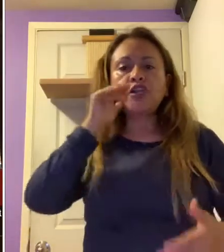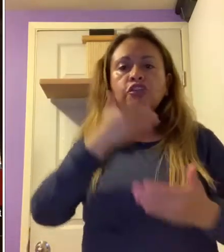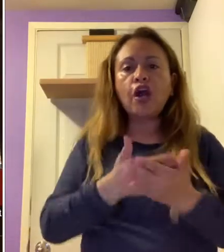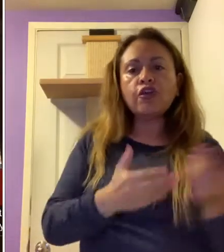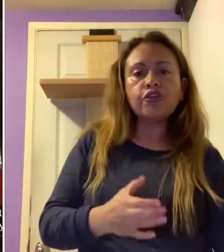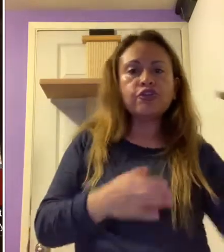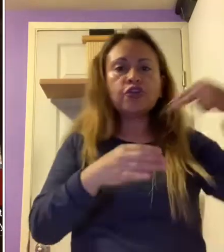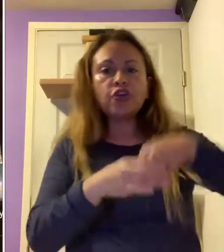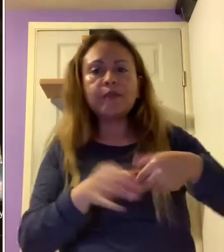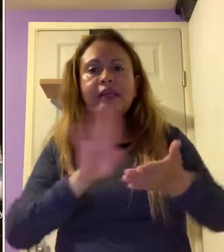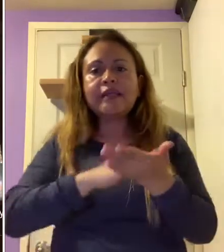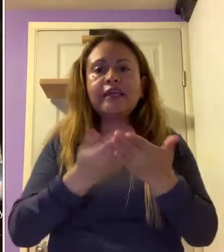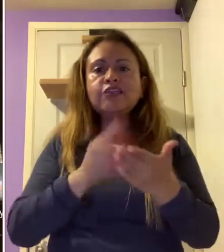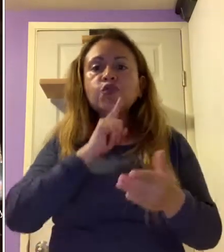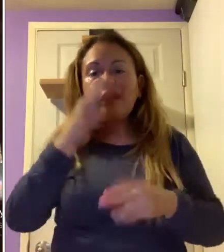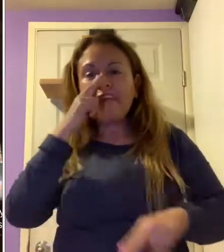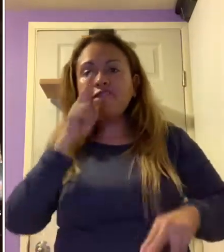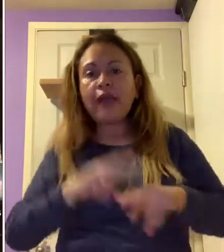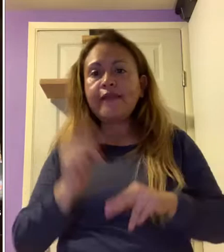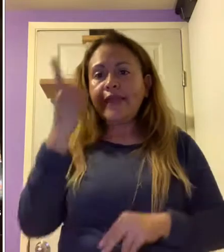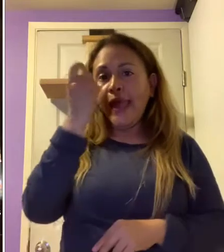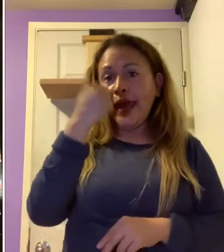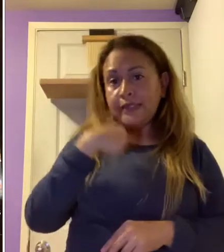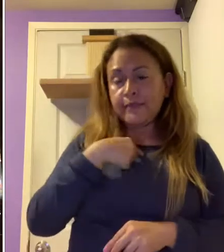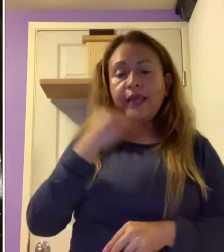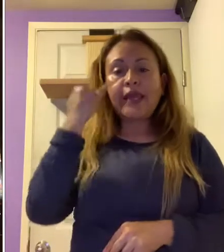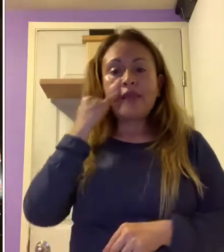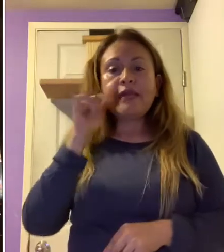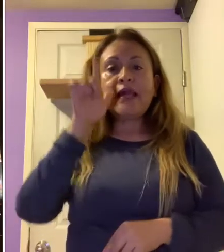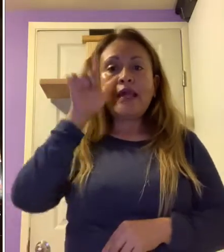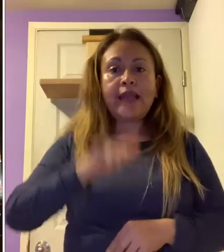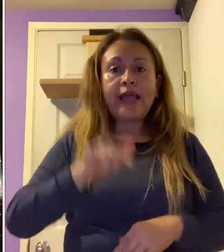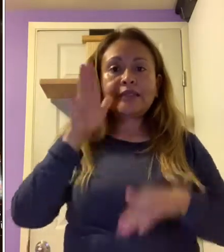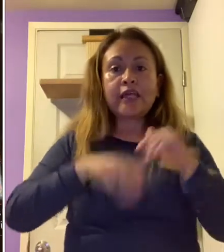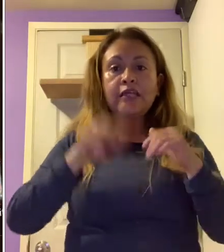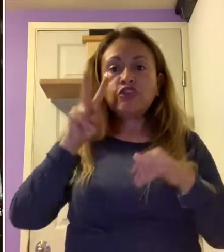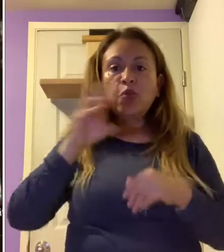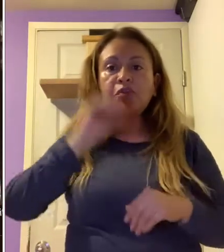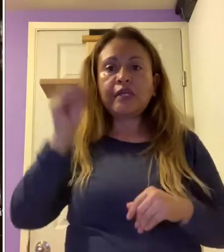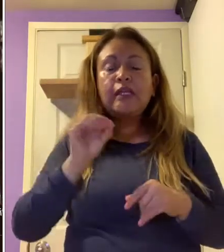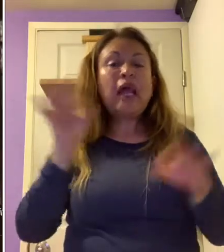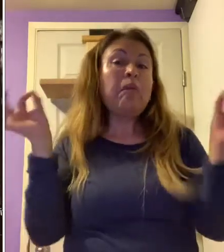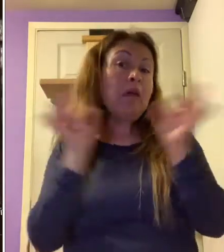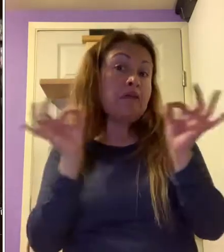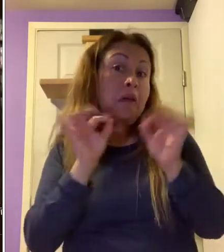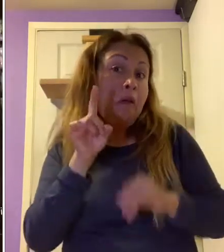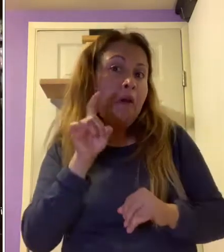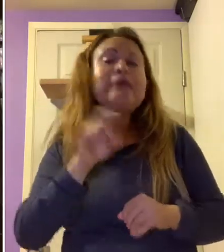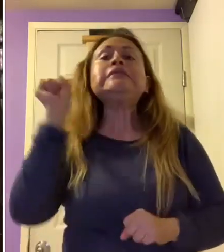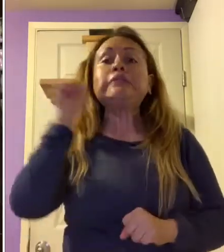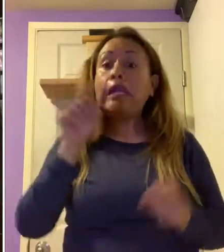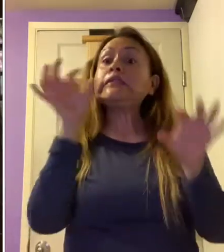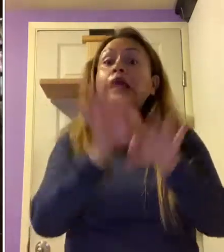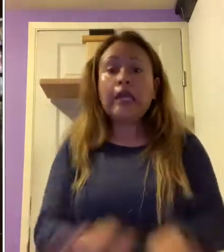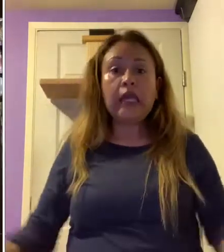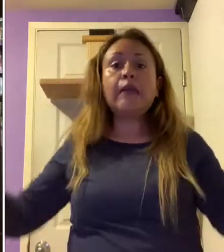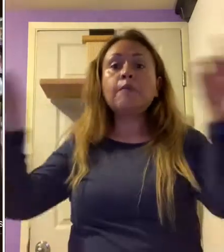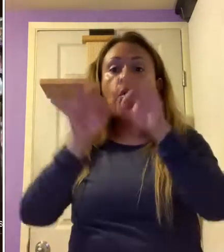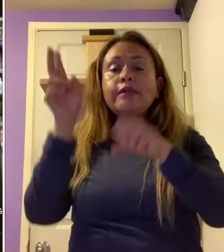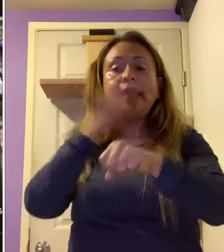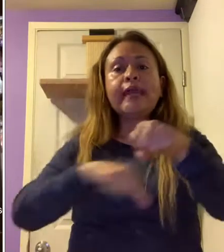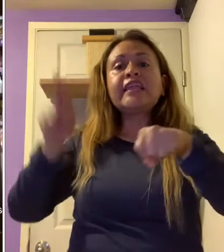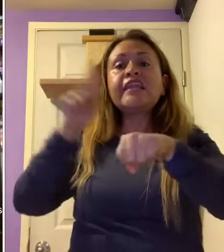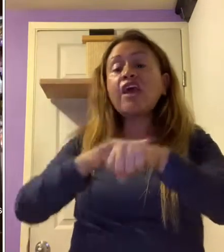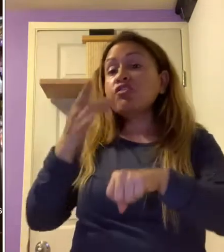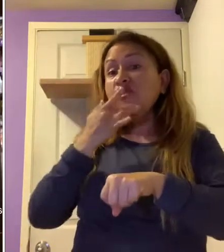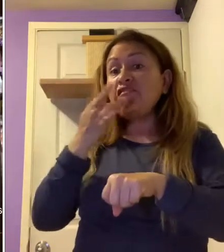dinner. Rose Honey, my daughter, joins us in the kitchen. It's really fun. So they asked me, hey, if it says less than 2%, is it really a big deal? And the answer is yes,